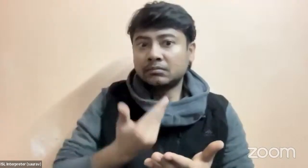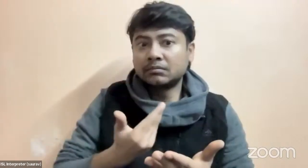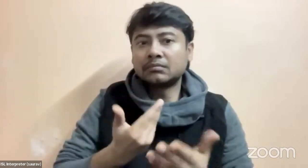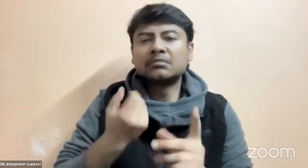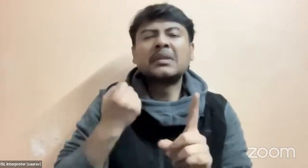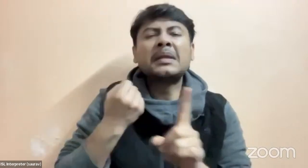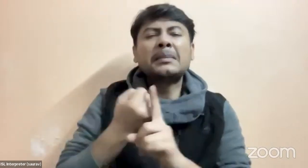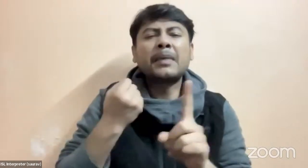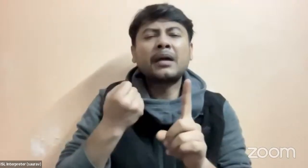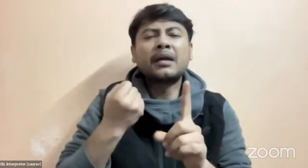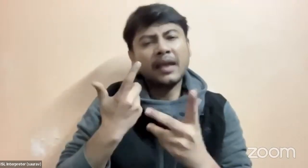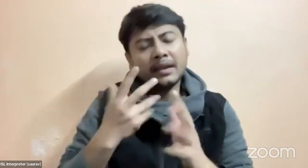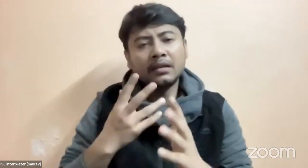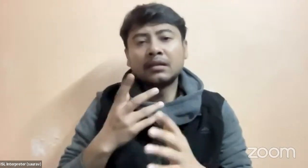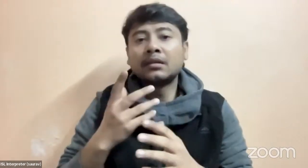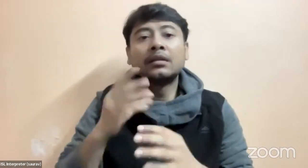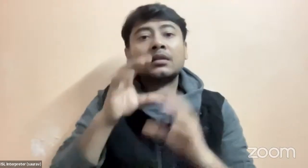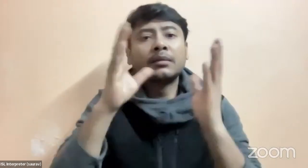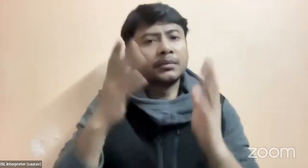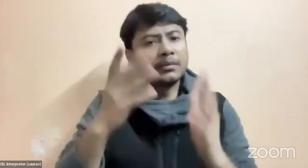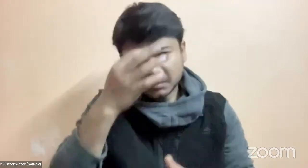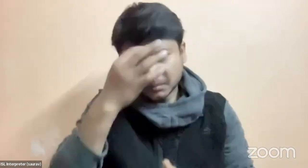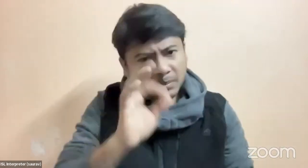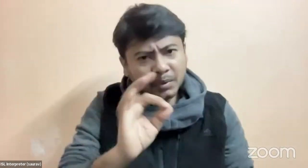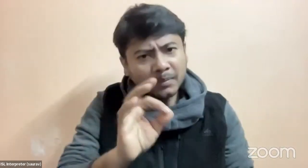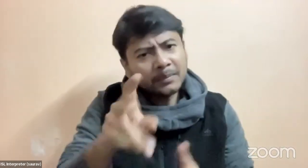bed, you can chant Krishna's name.